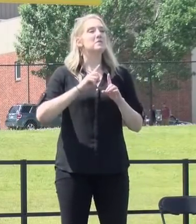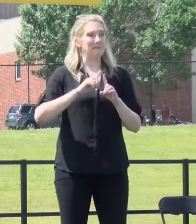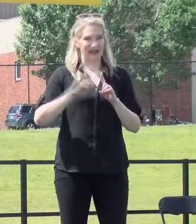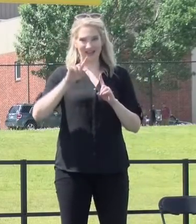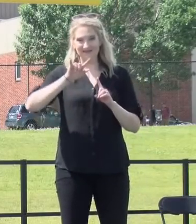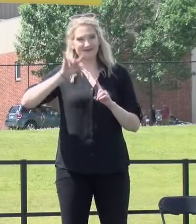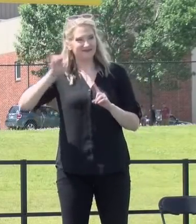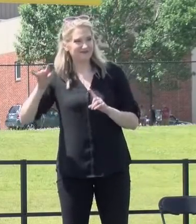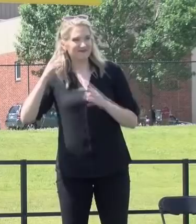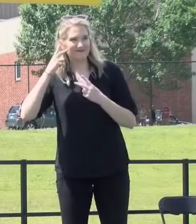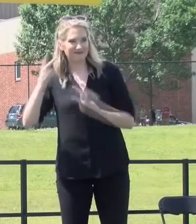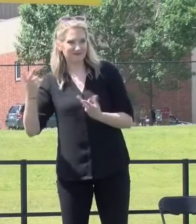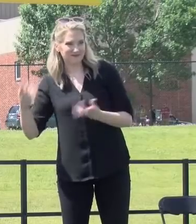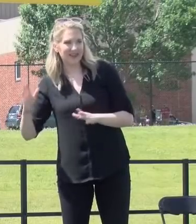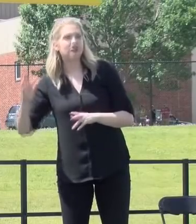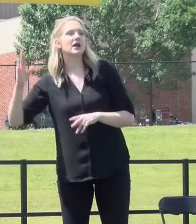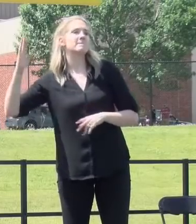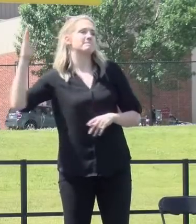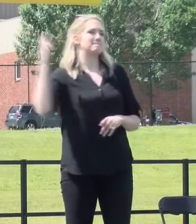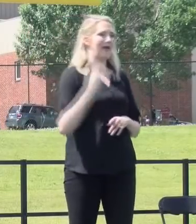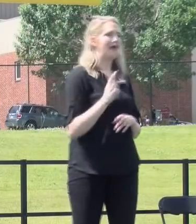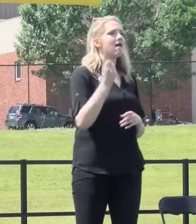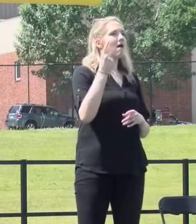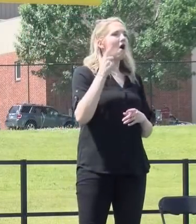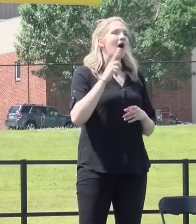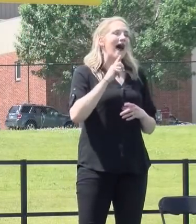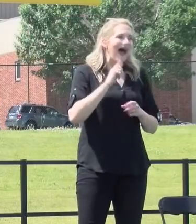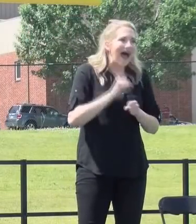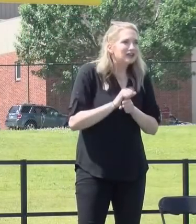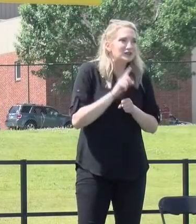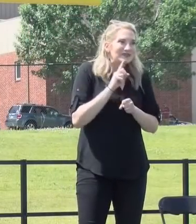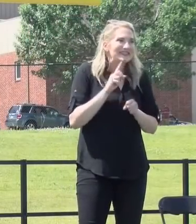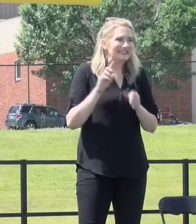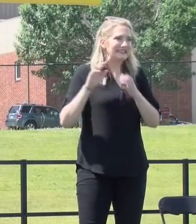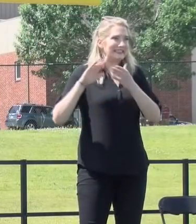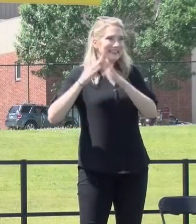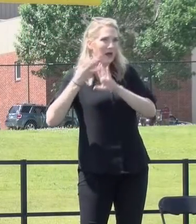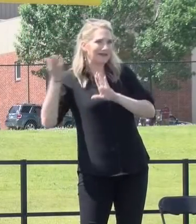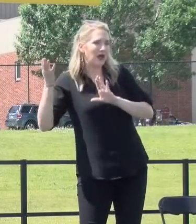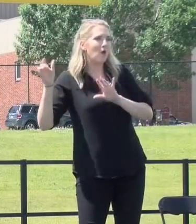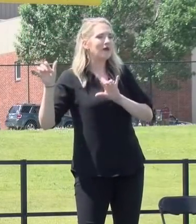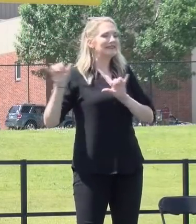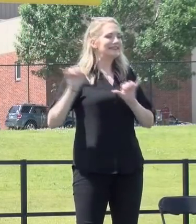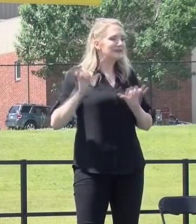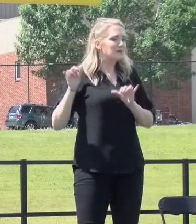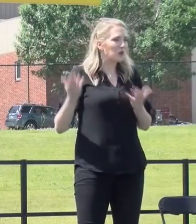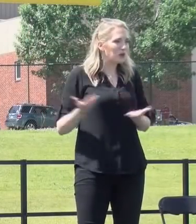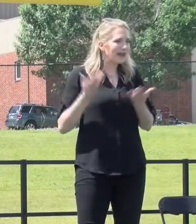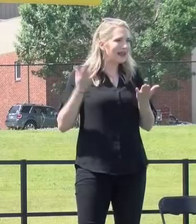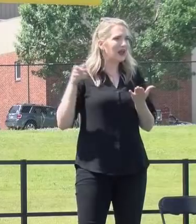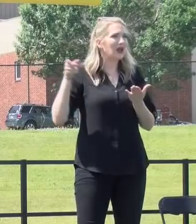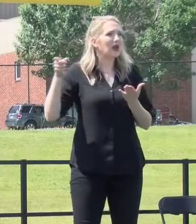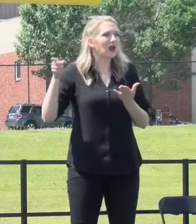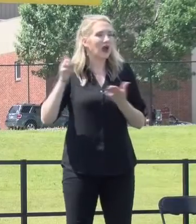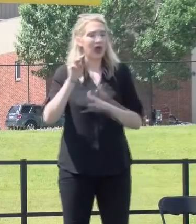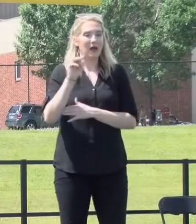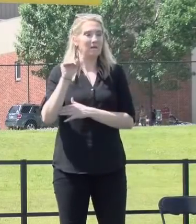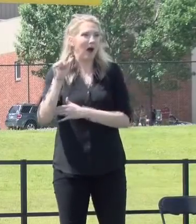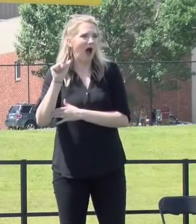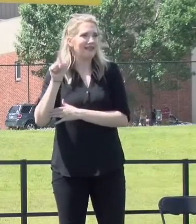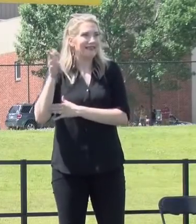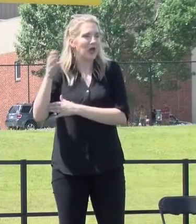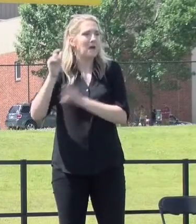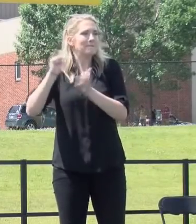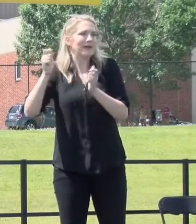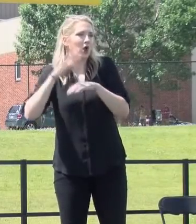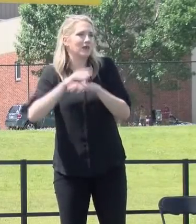back, I learned that Karachi was more like Des Moines than I had originally thought. For example, Karachi has malls more amazing than Mall of America,